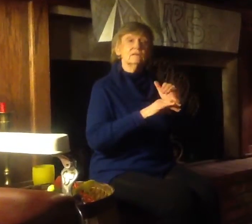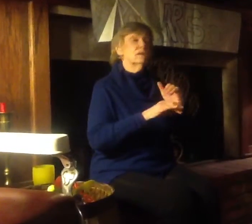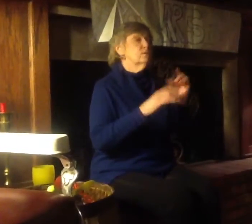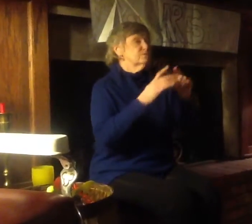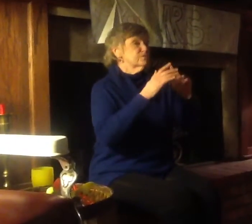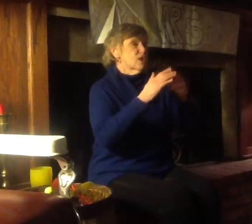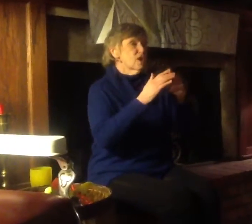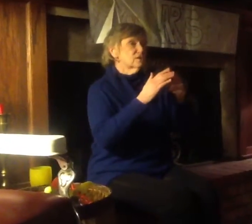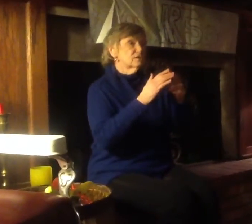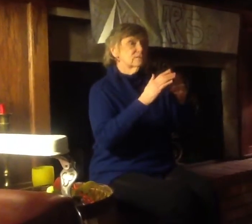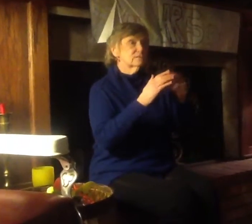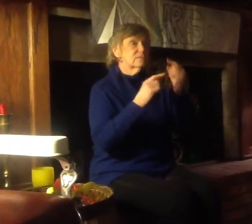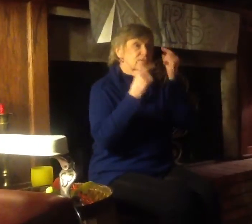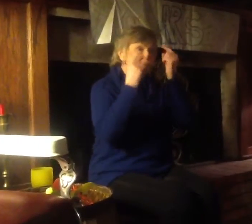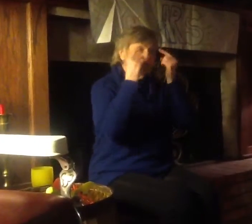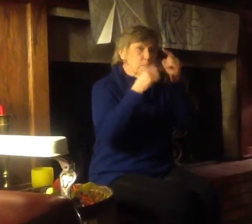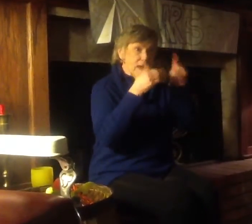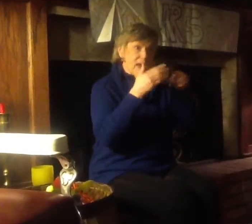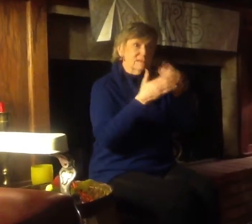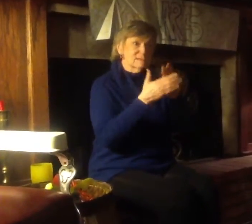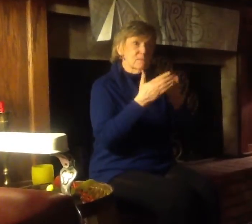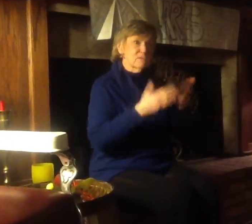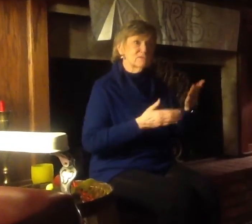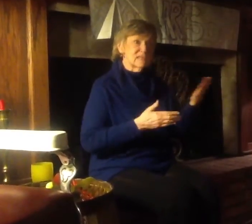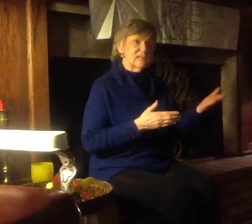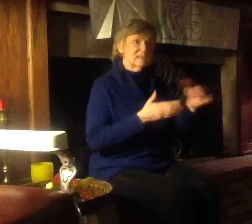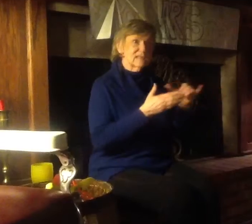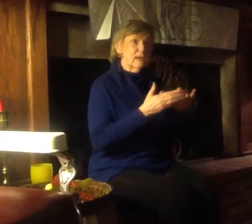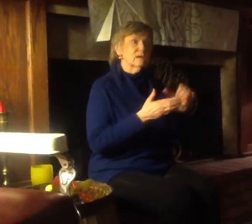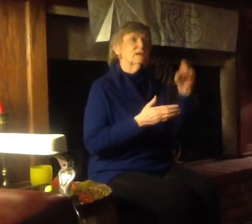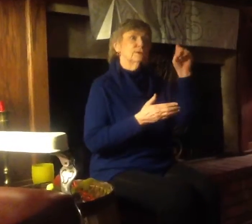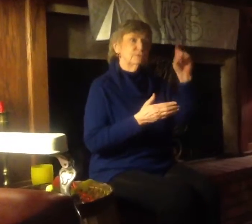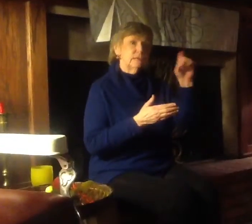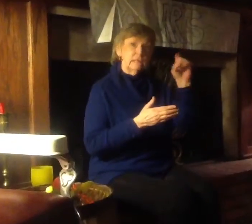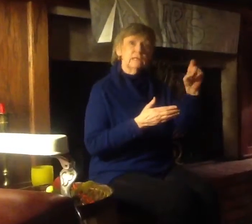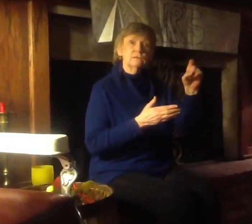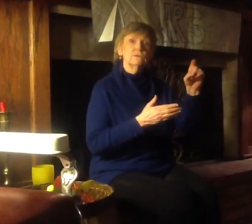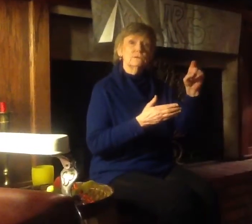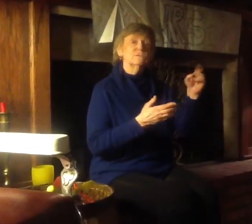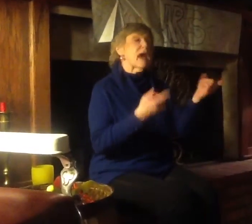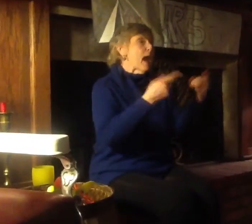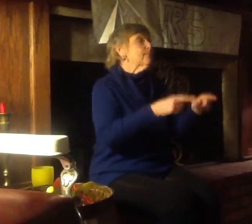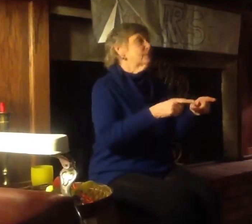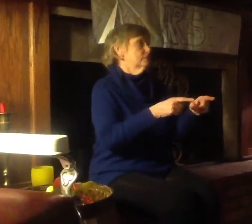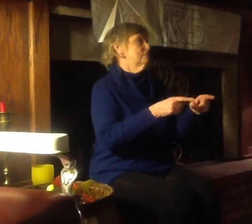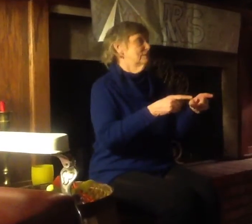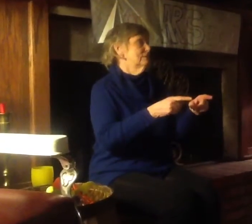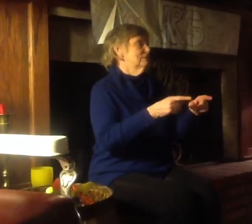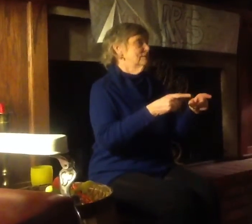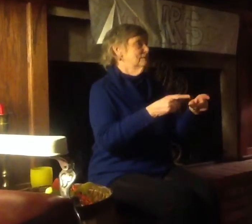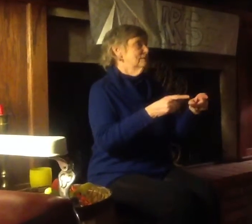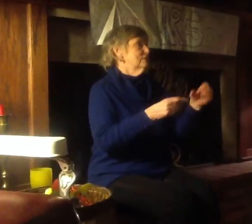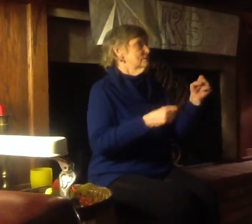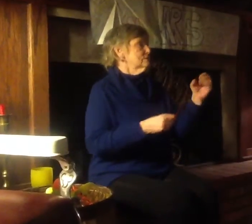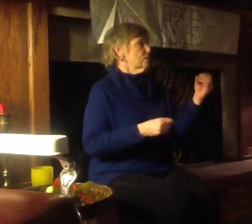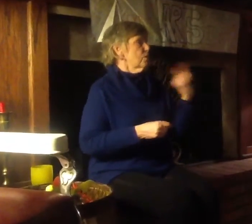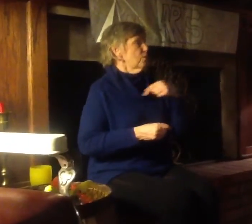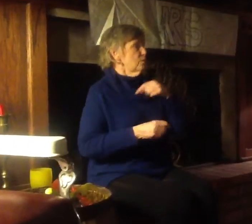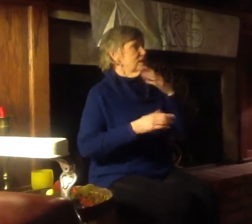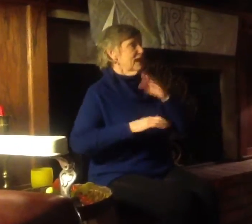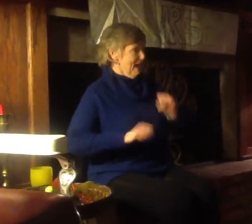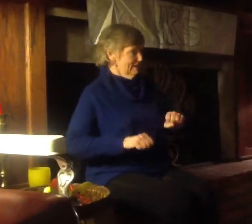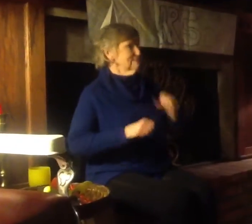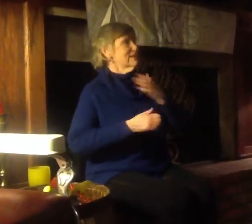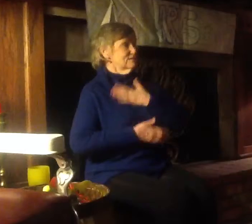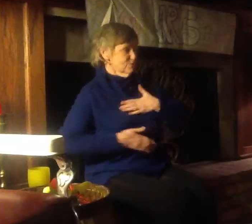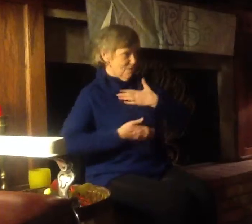tonight, start to think about some of those things that need to happen so